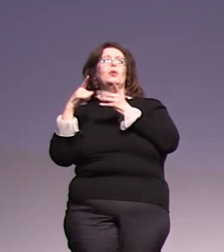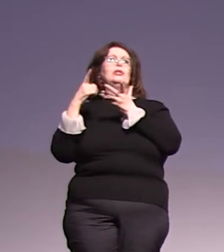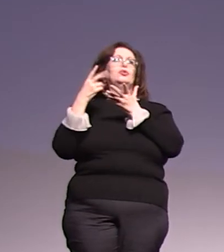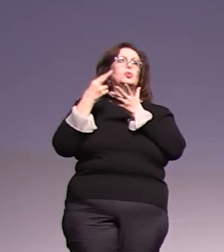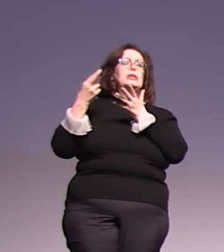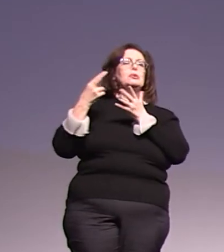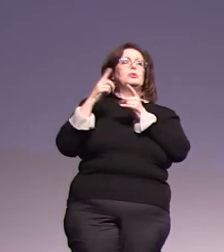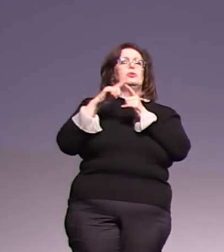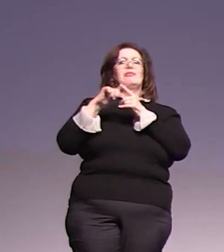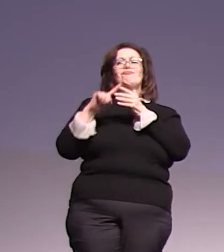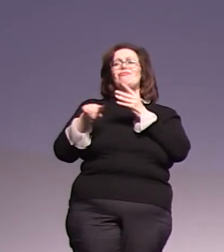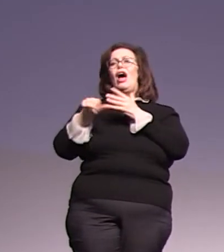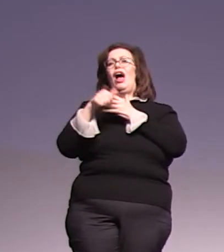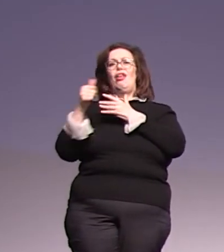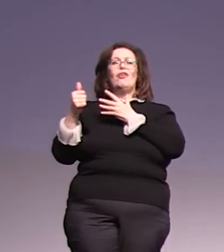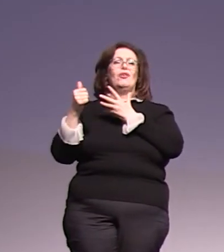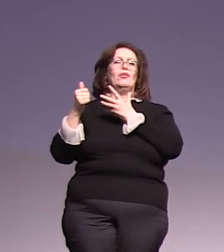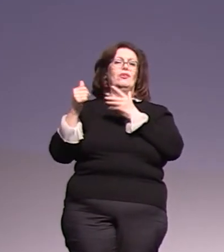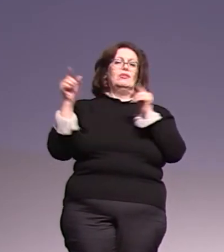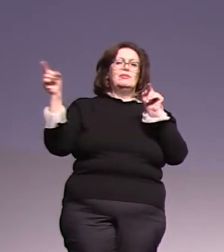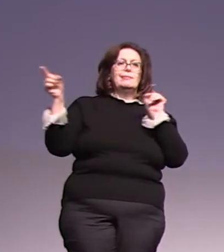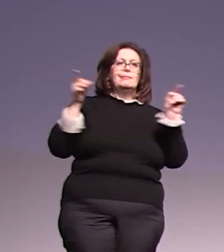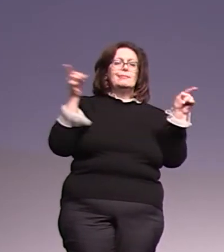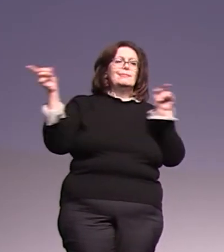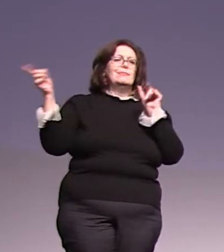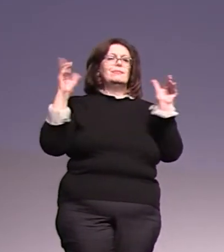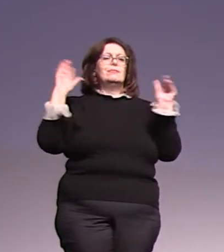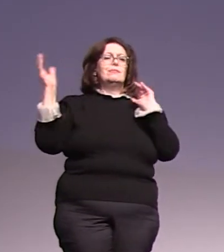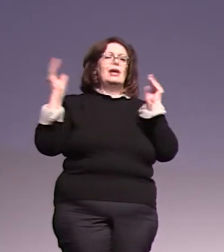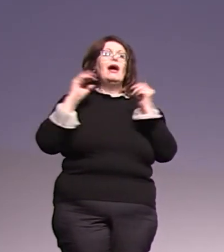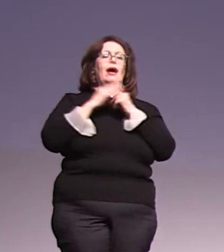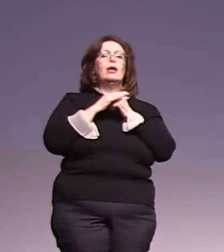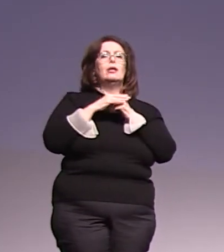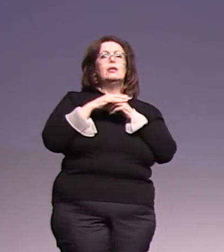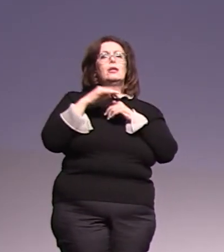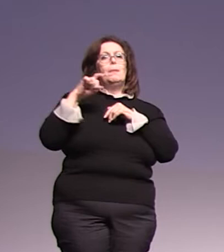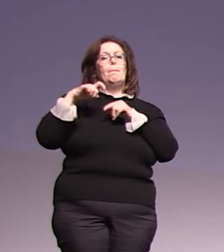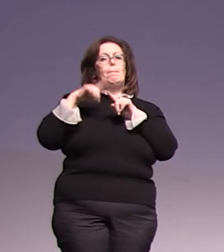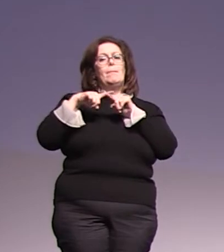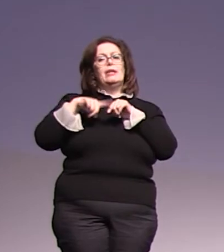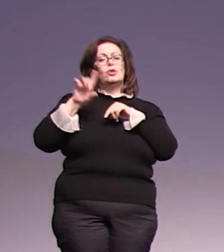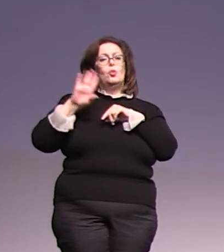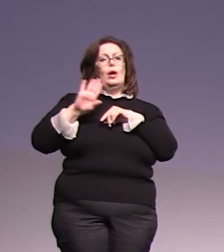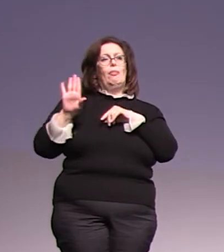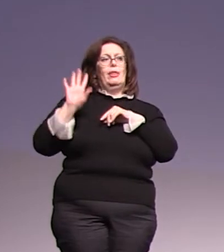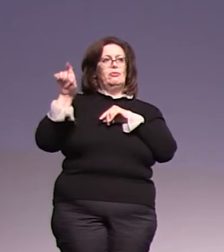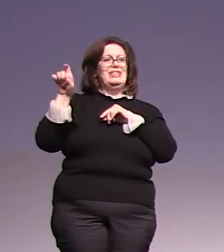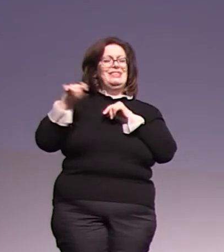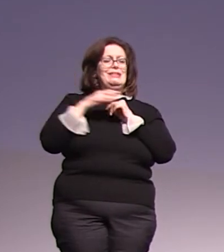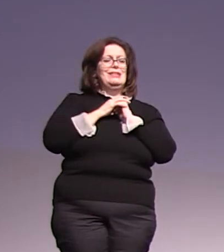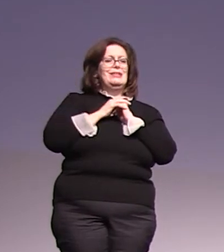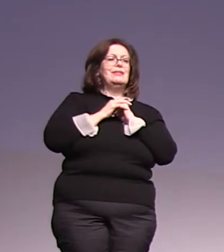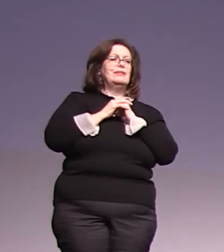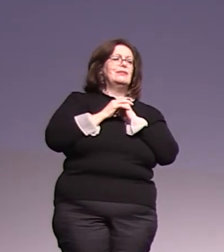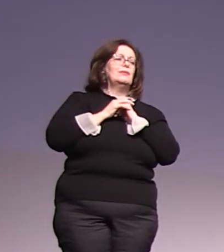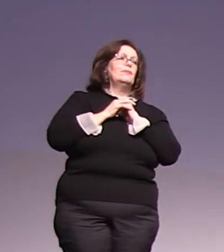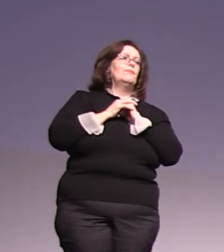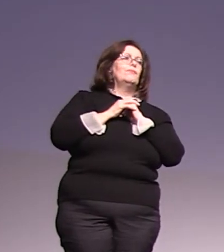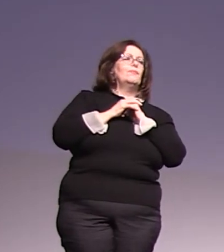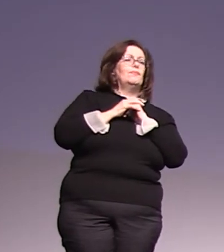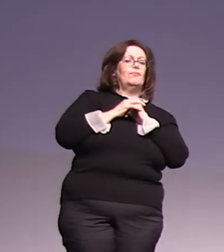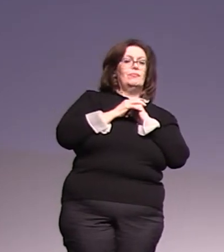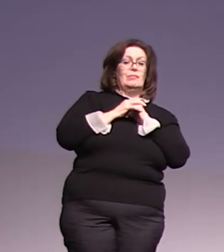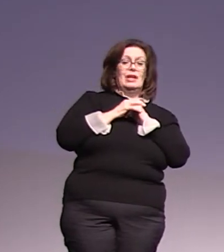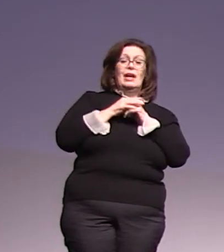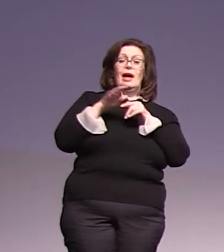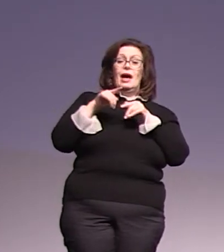on early reading, rural, urban. You can think about, we heard in prior town halls, the density or concentration